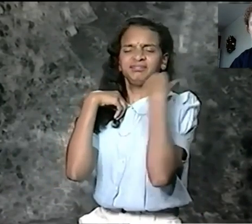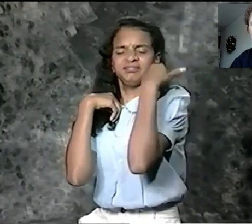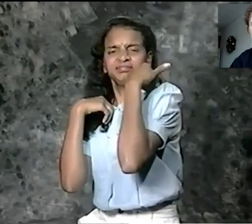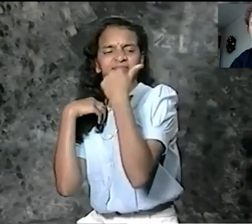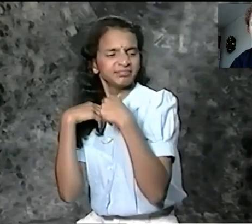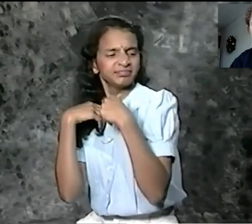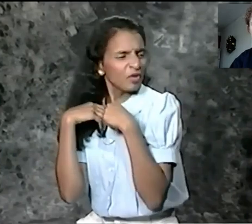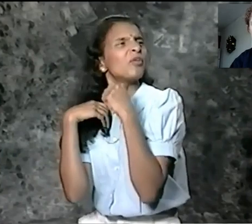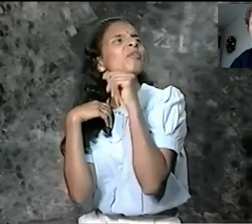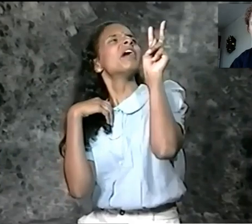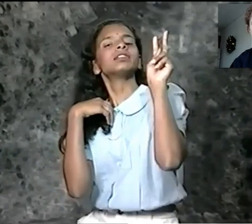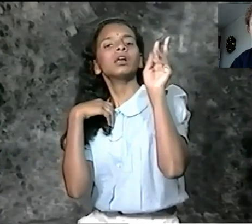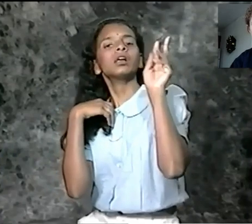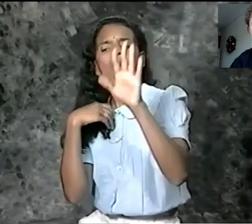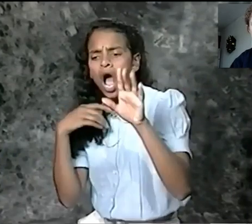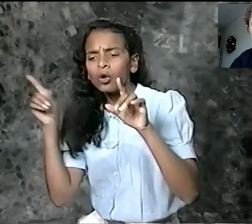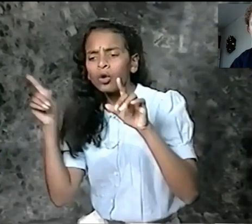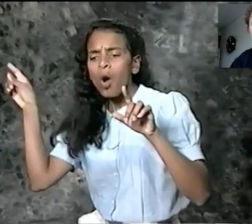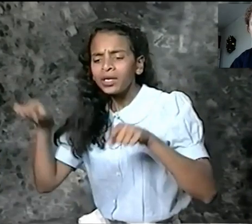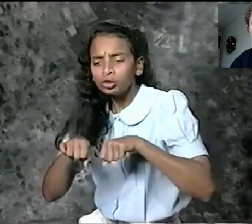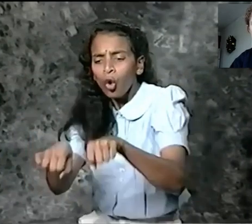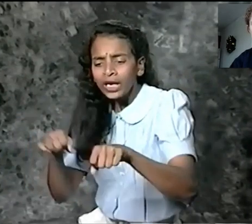And then somebody taps me on the shoulder and I look up.